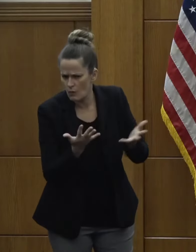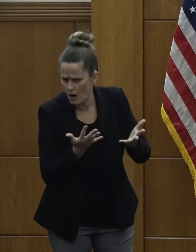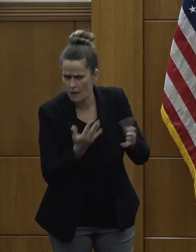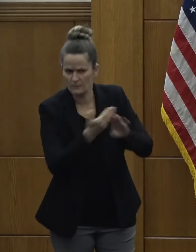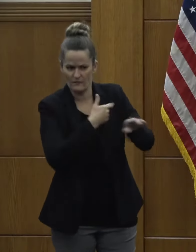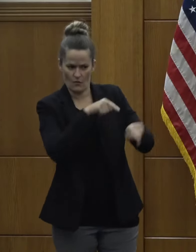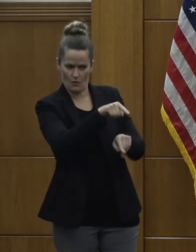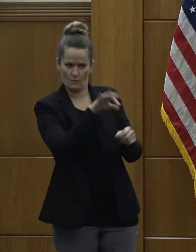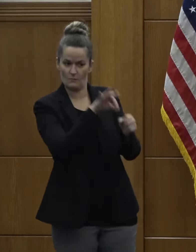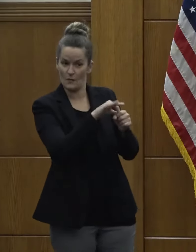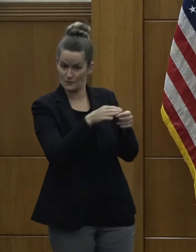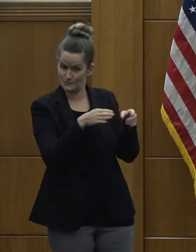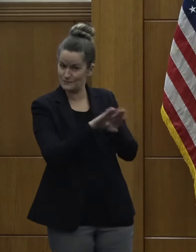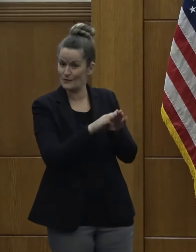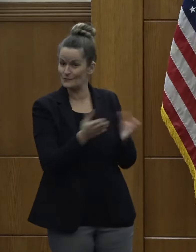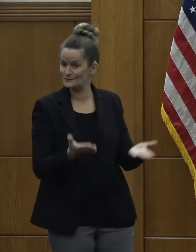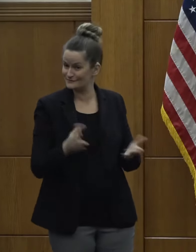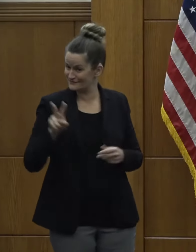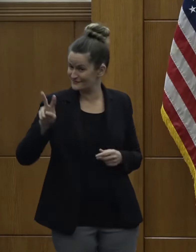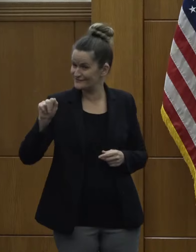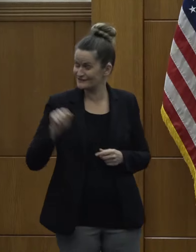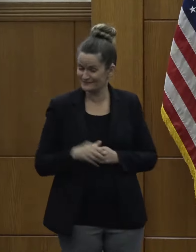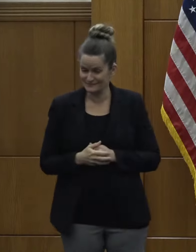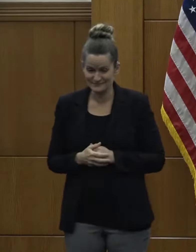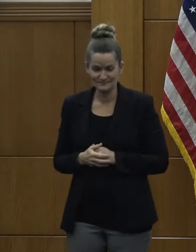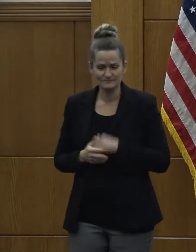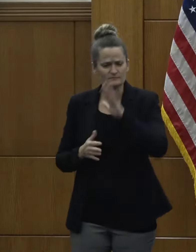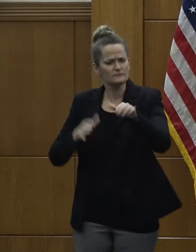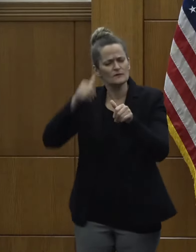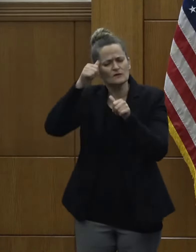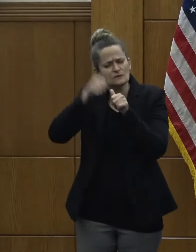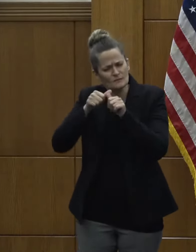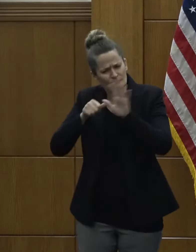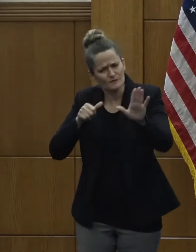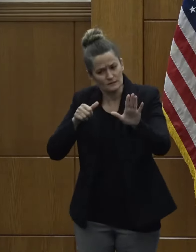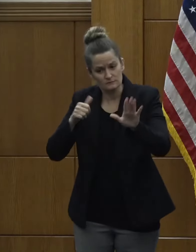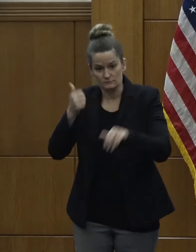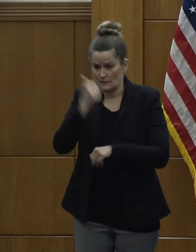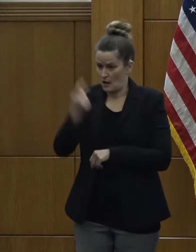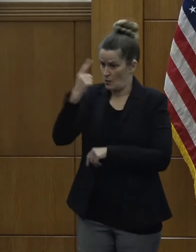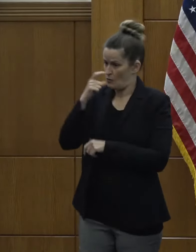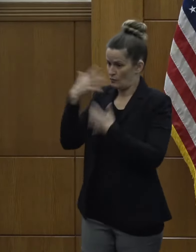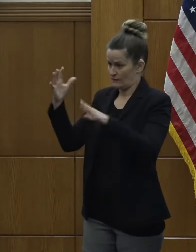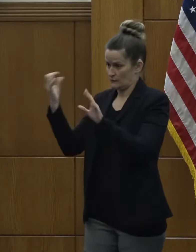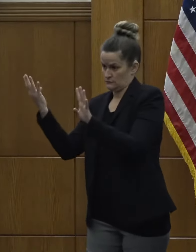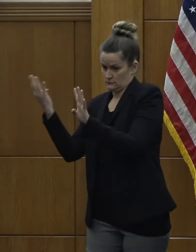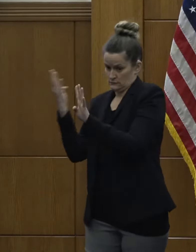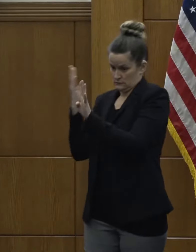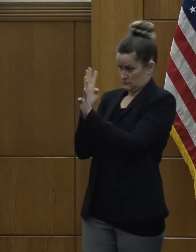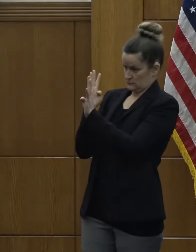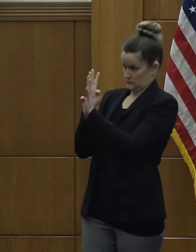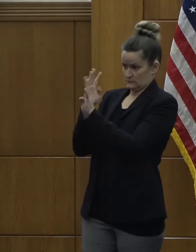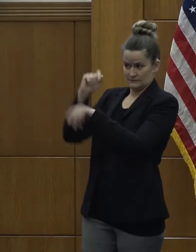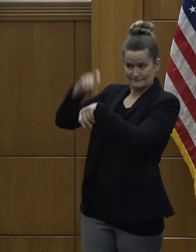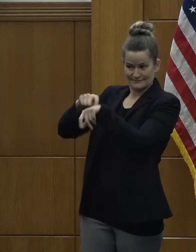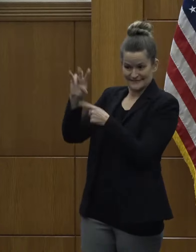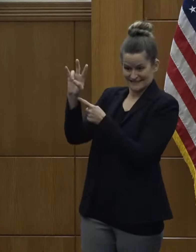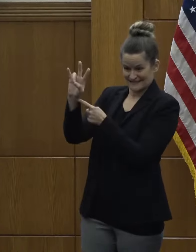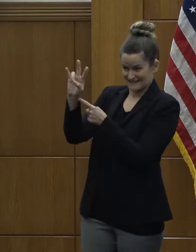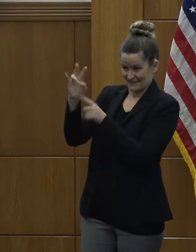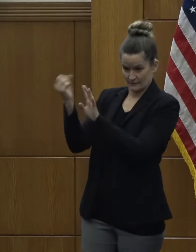couple reminders for voters. Anyone who is in line at 7 p.m. when polling places close will